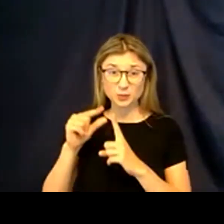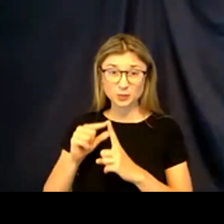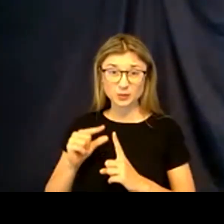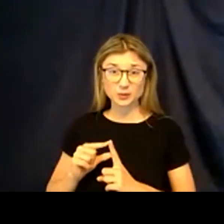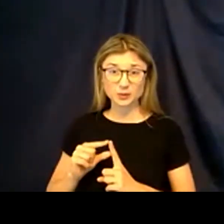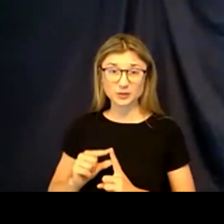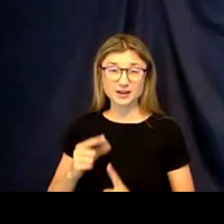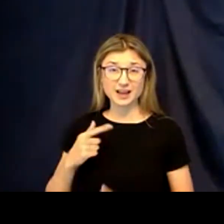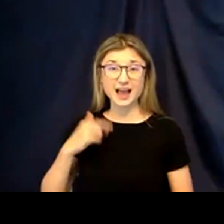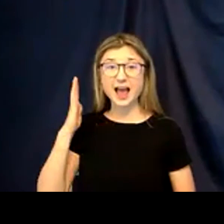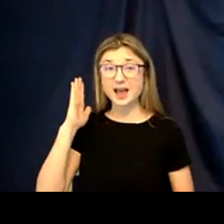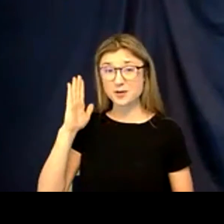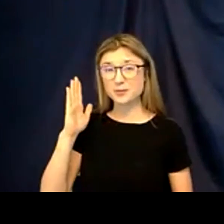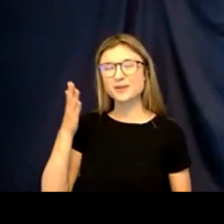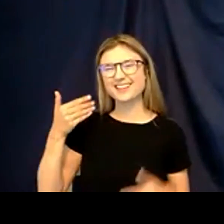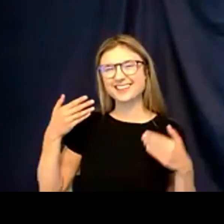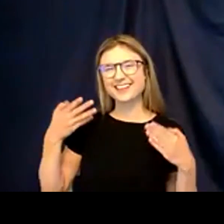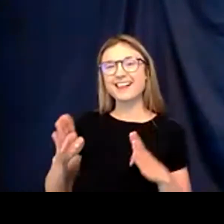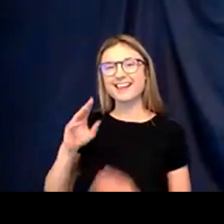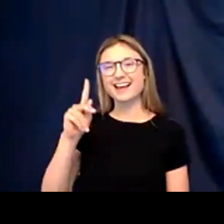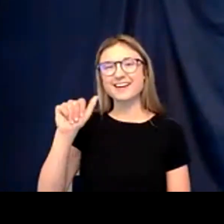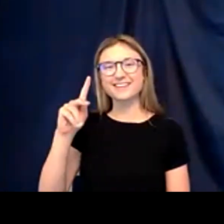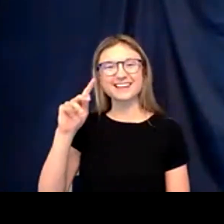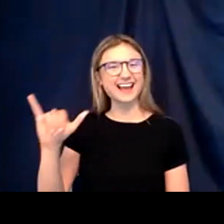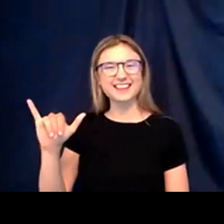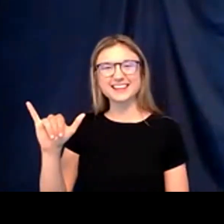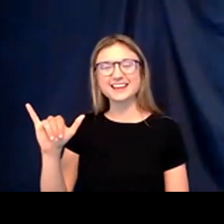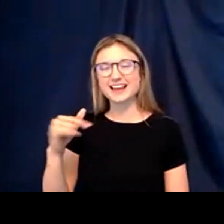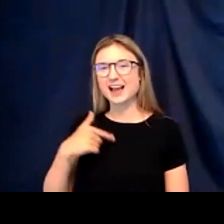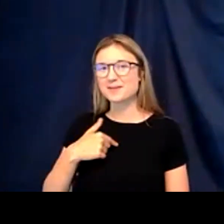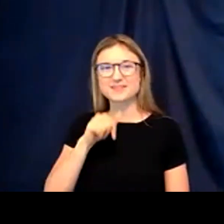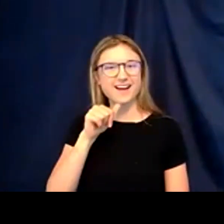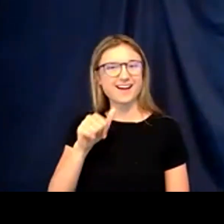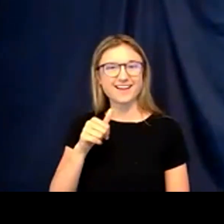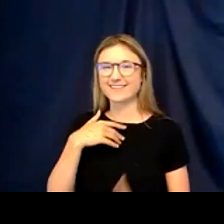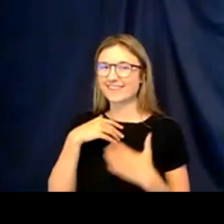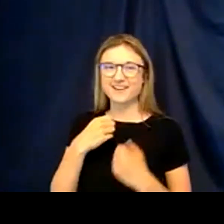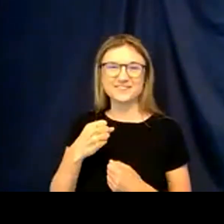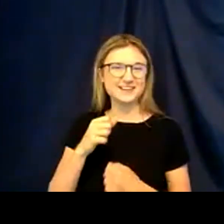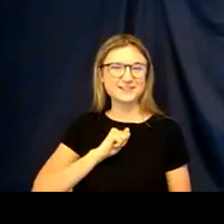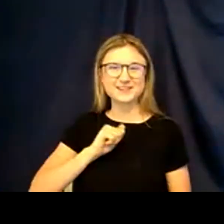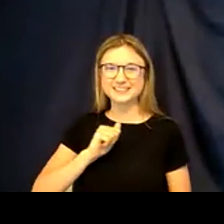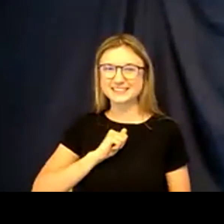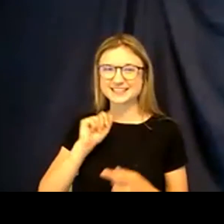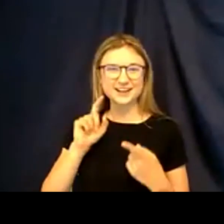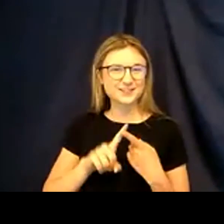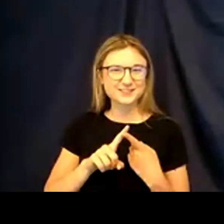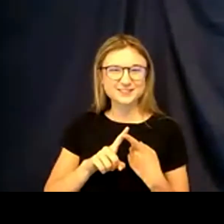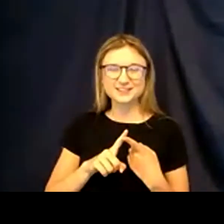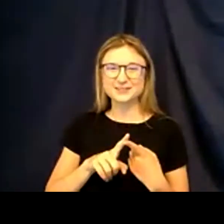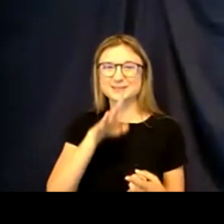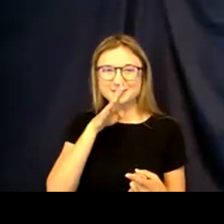I will let Kathy do it because I'm just not confident in myself being able to articulate this.